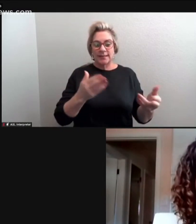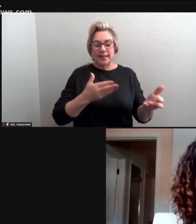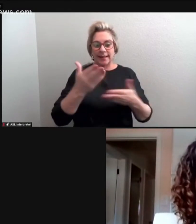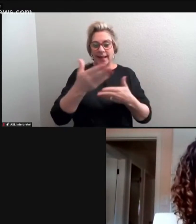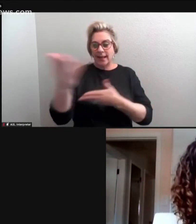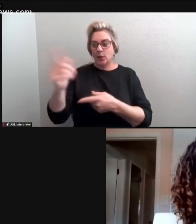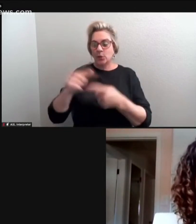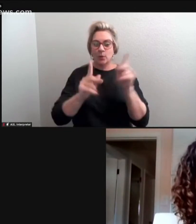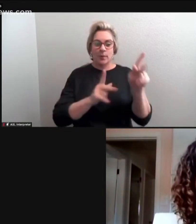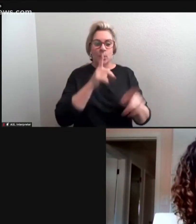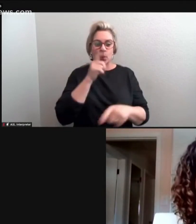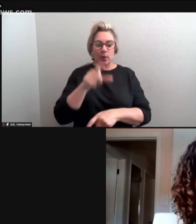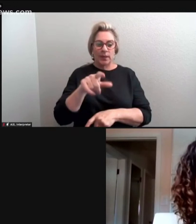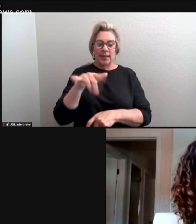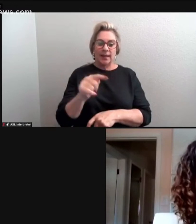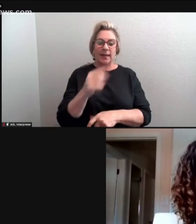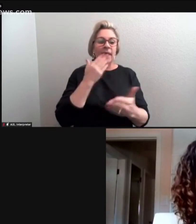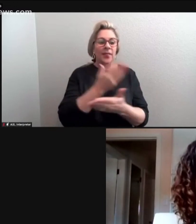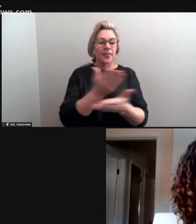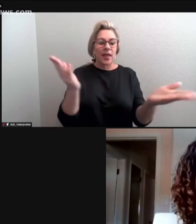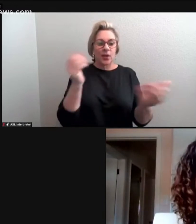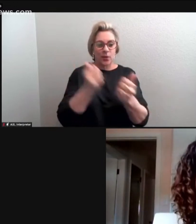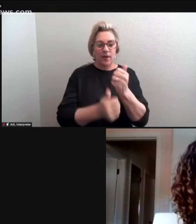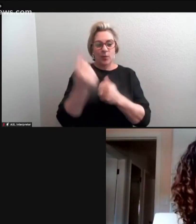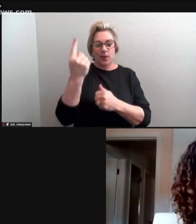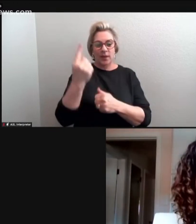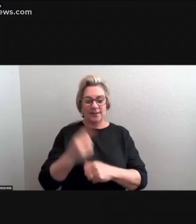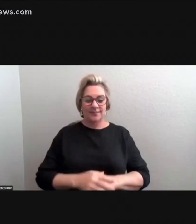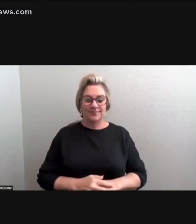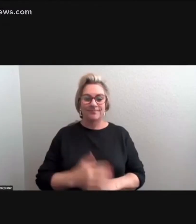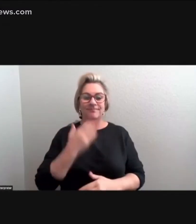time of need. Thank you, and thank you to everybody.